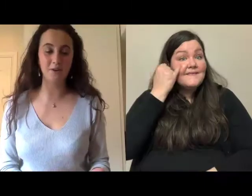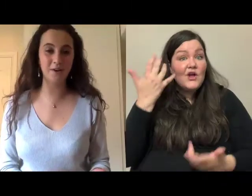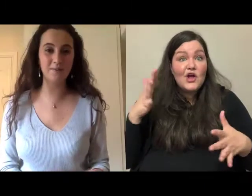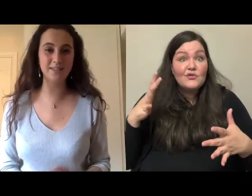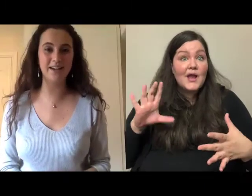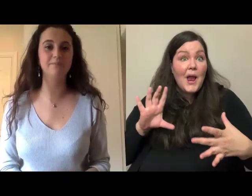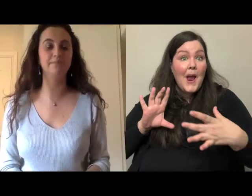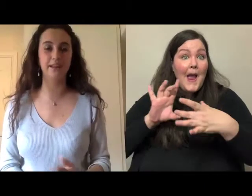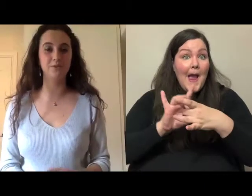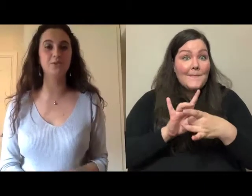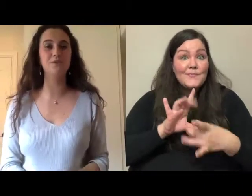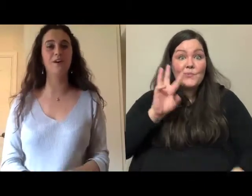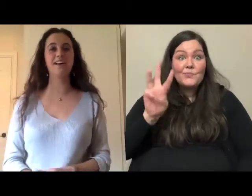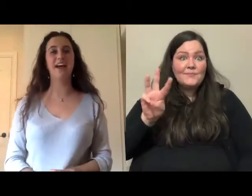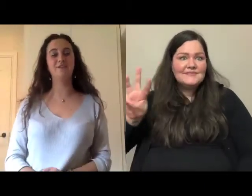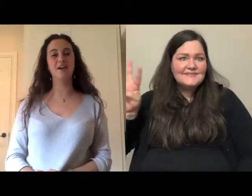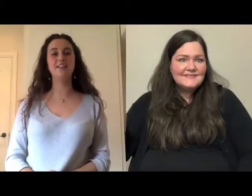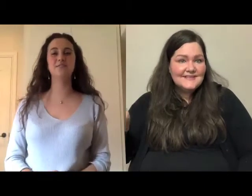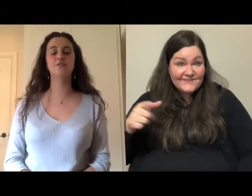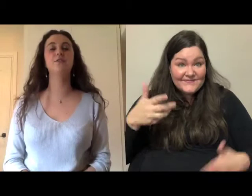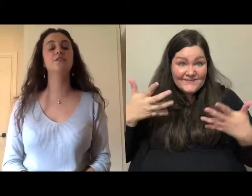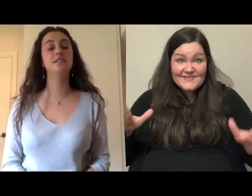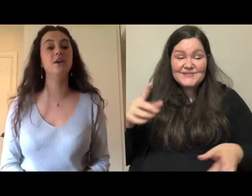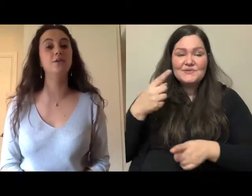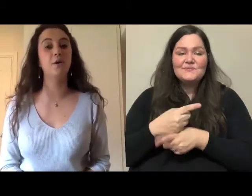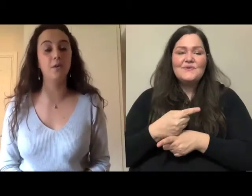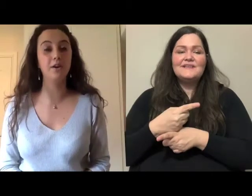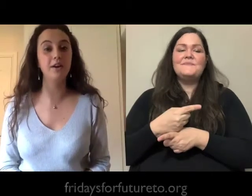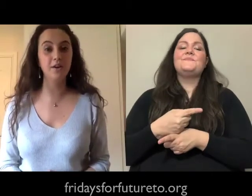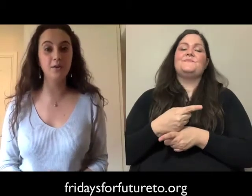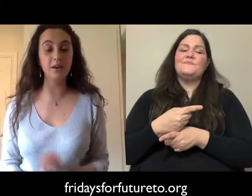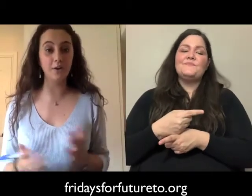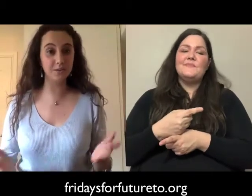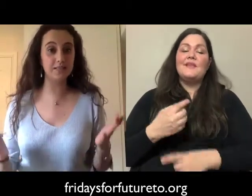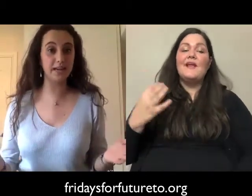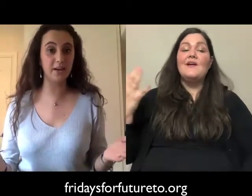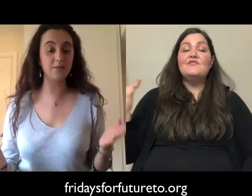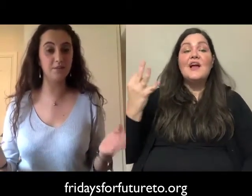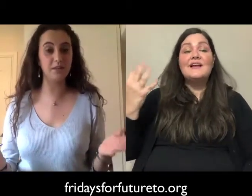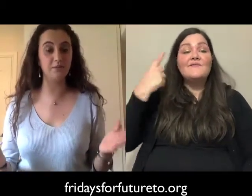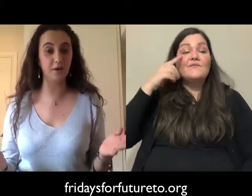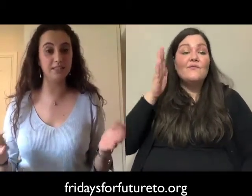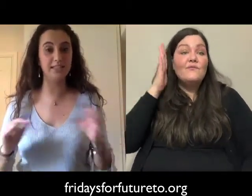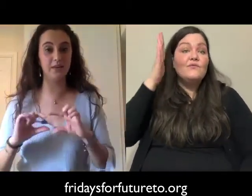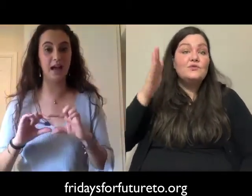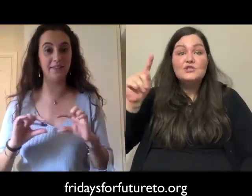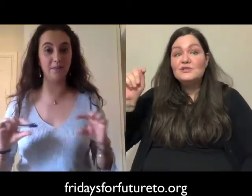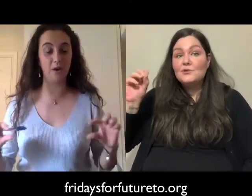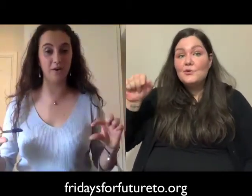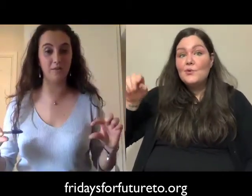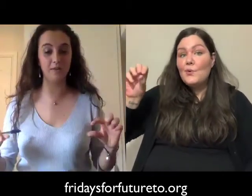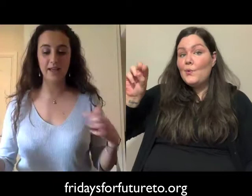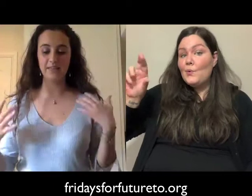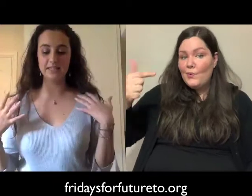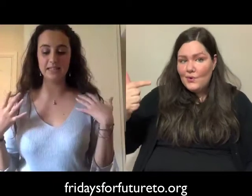If you're on our website, and I'm sure you are now, fridaysforfutureto.org, you can also sign up to be a volunteer at the